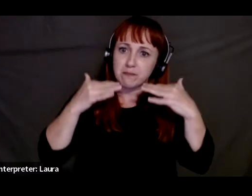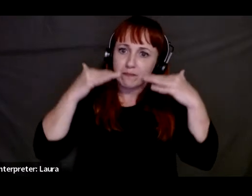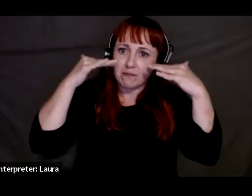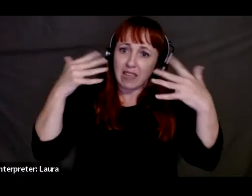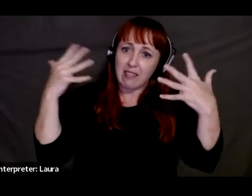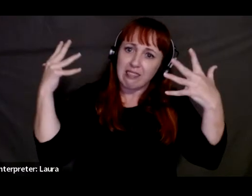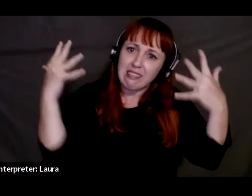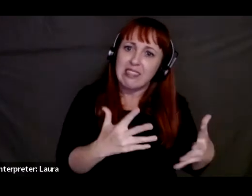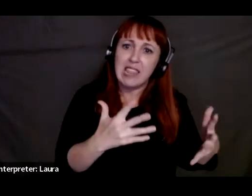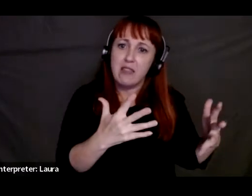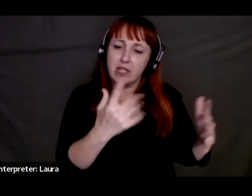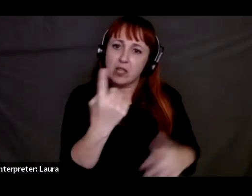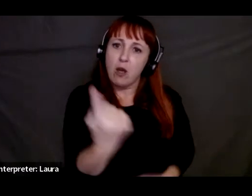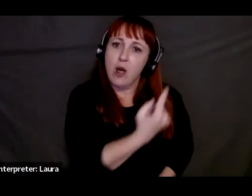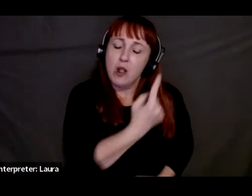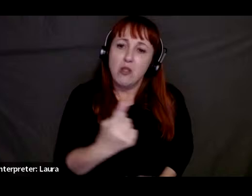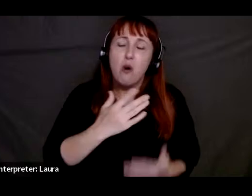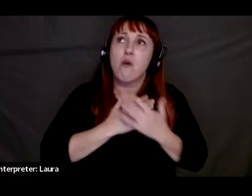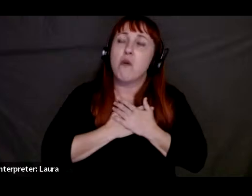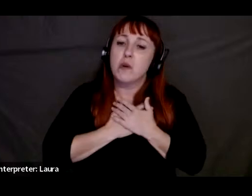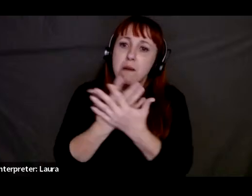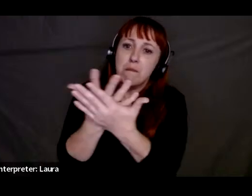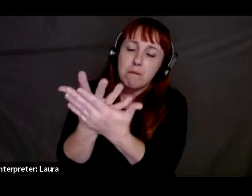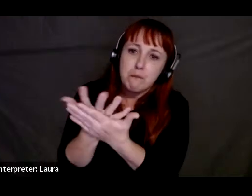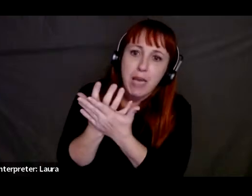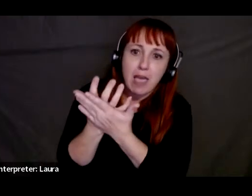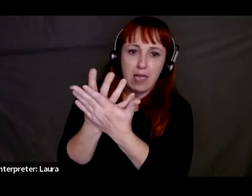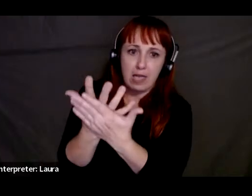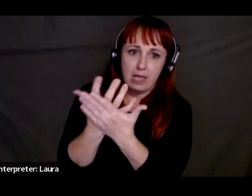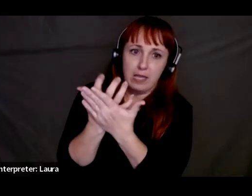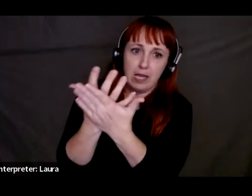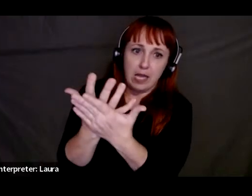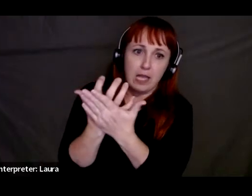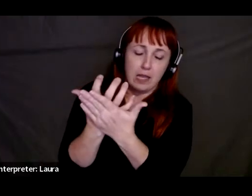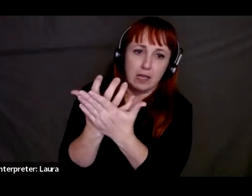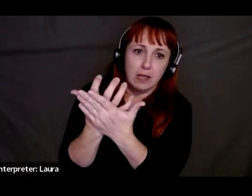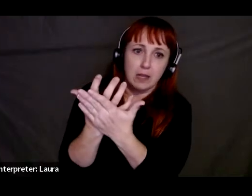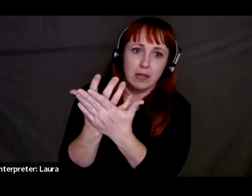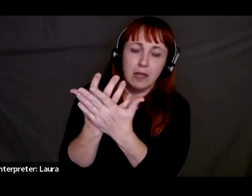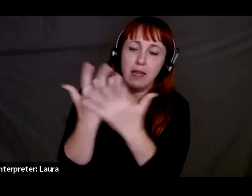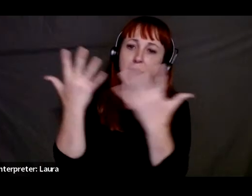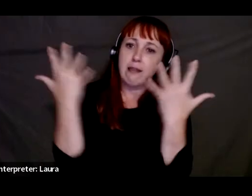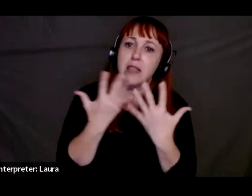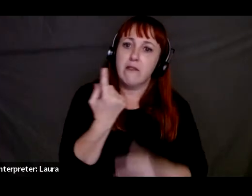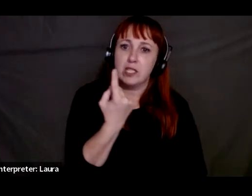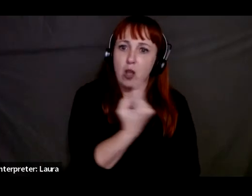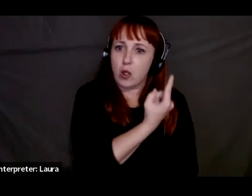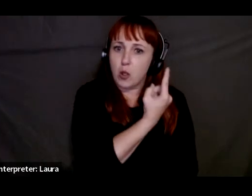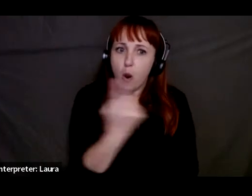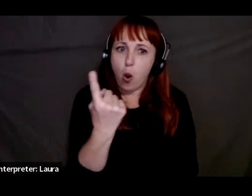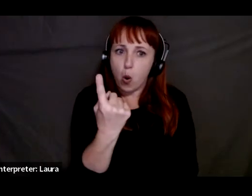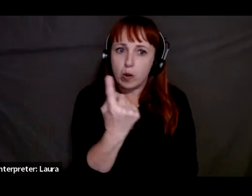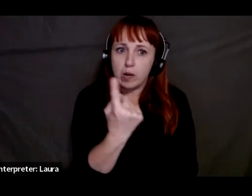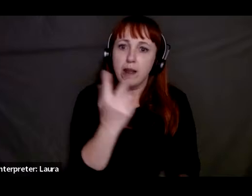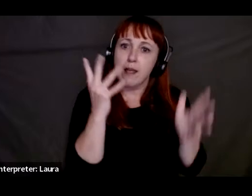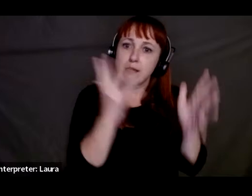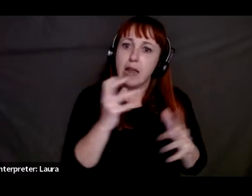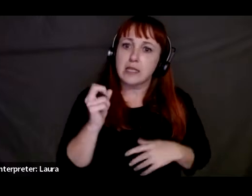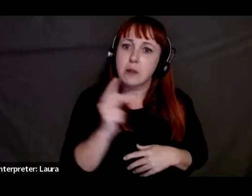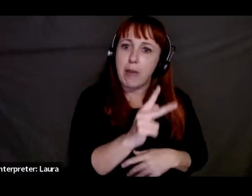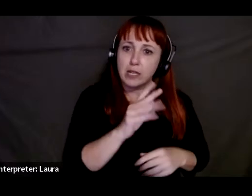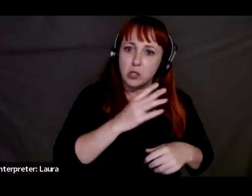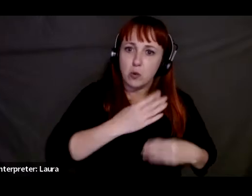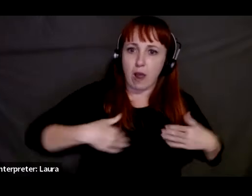Leave us alone, for crying out loud. Leave us alone. And let us get back to